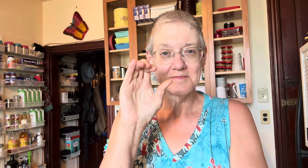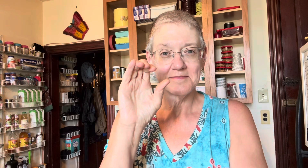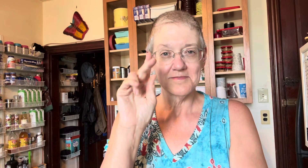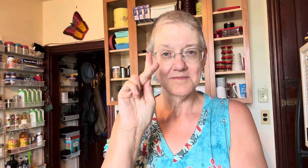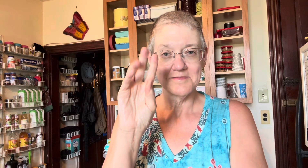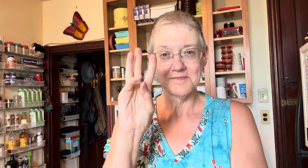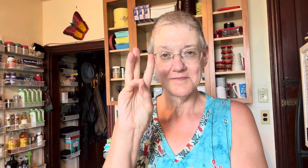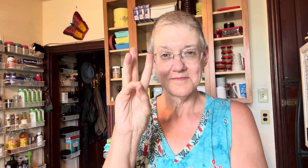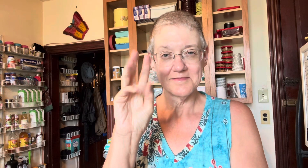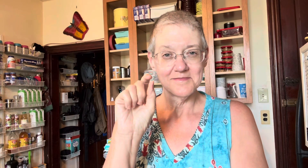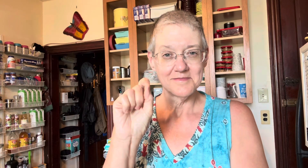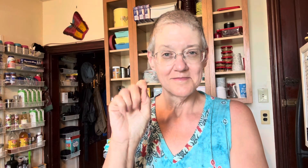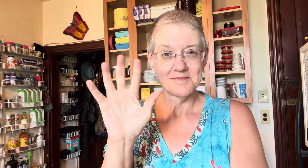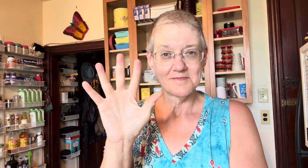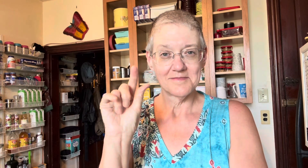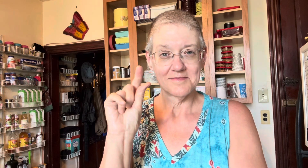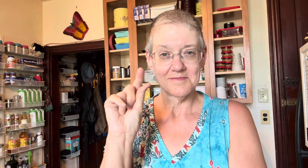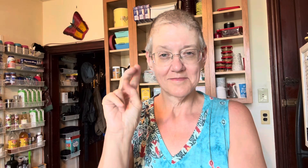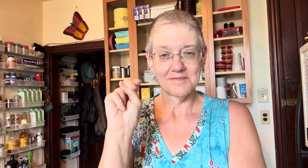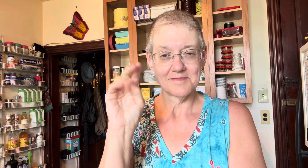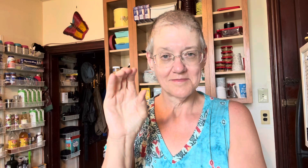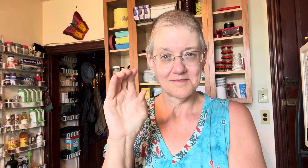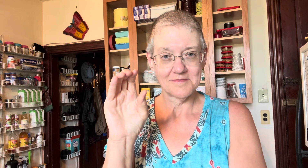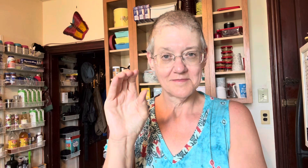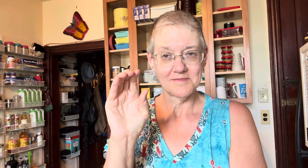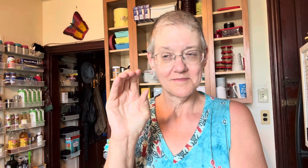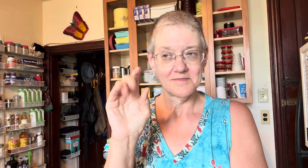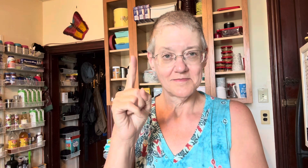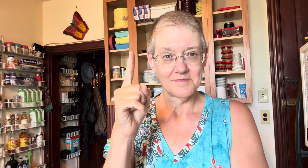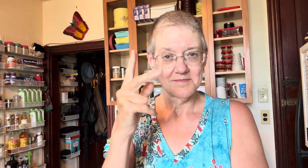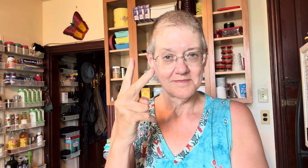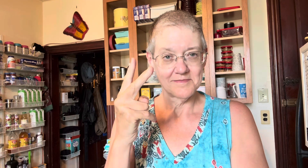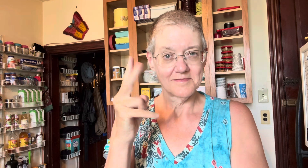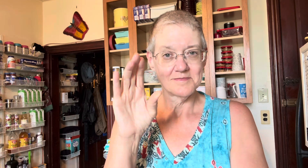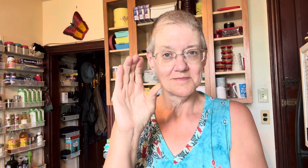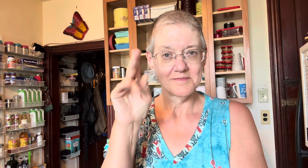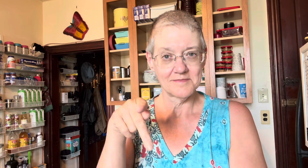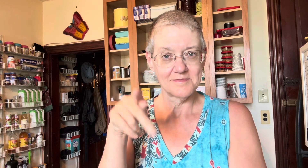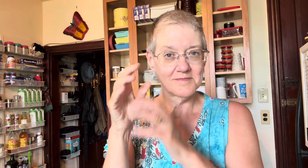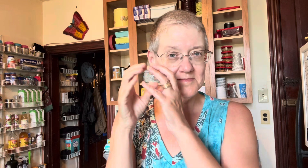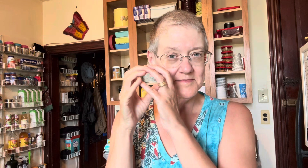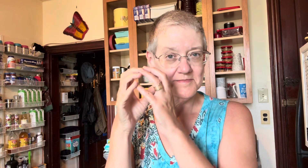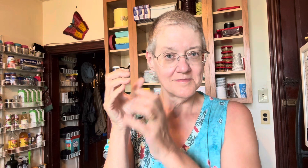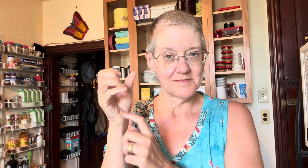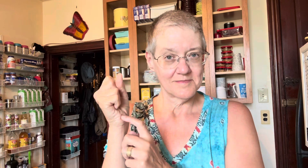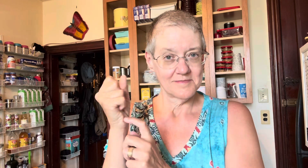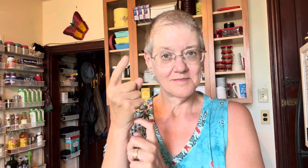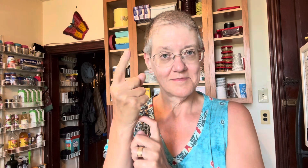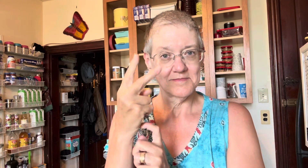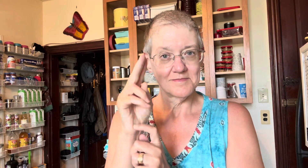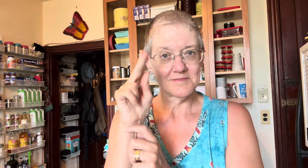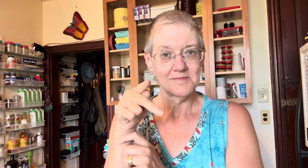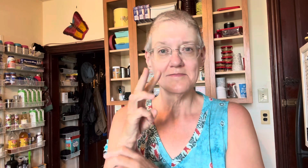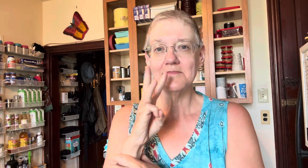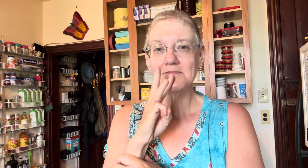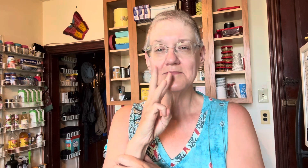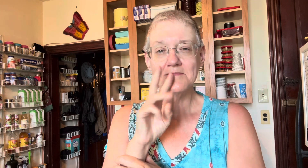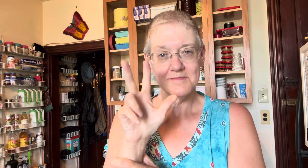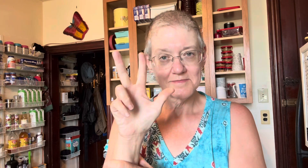my bedtime snack. 6.5 grams of net carbs. Half a cup of coconut milk